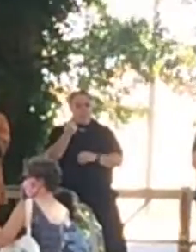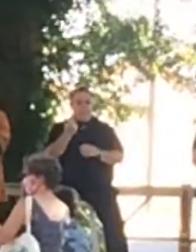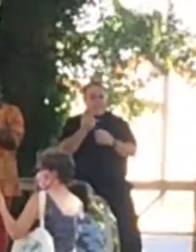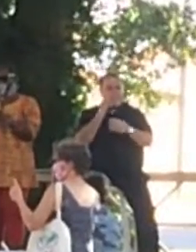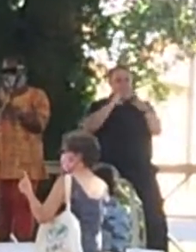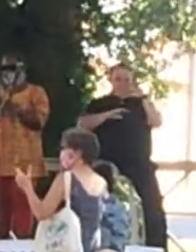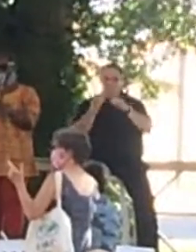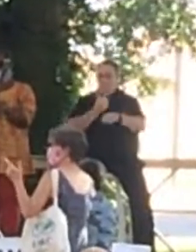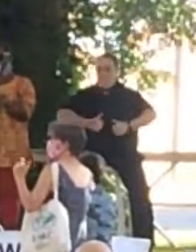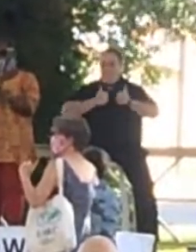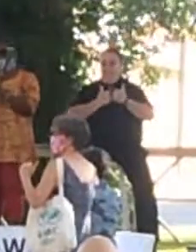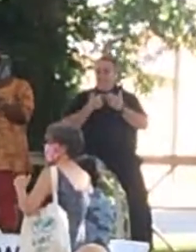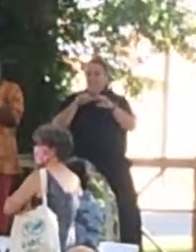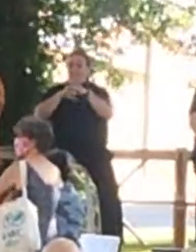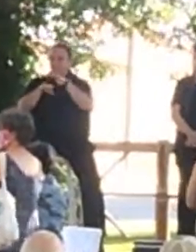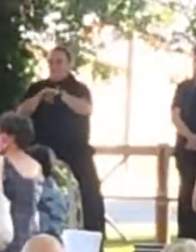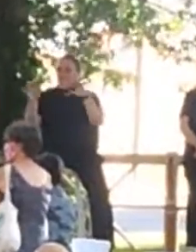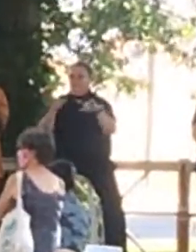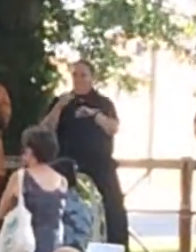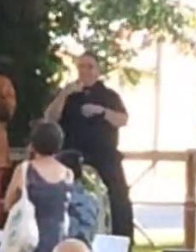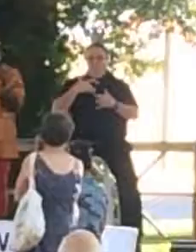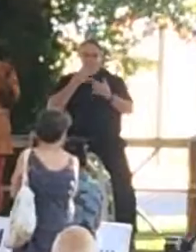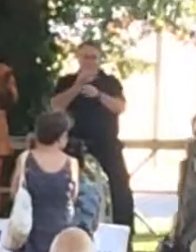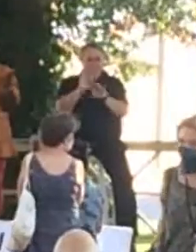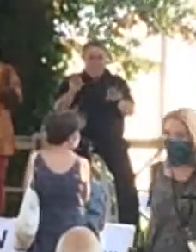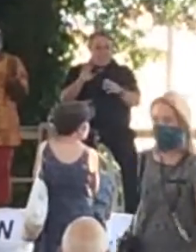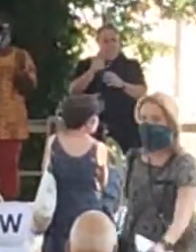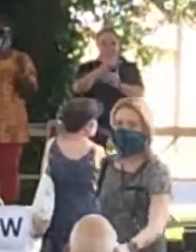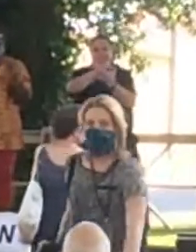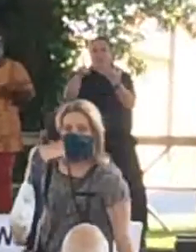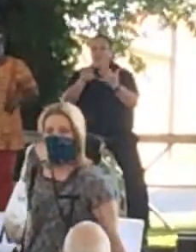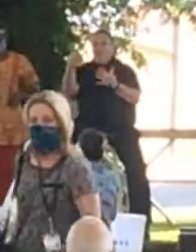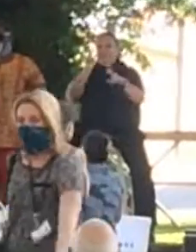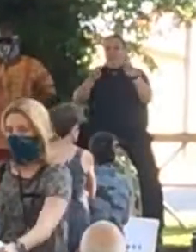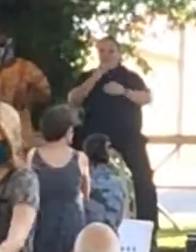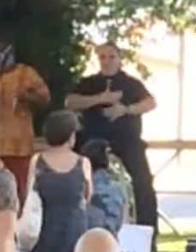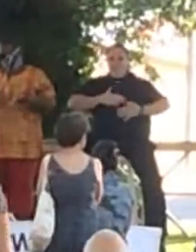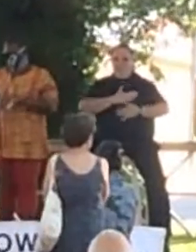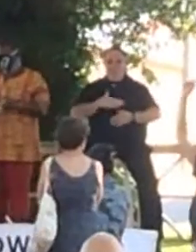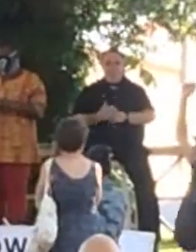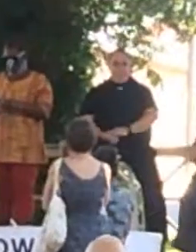live and access the same privileges and freedoms that others enjoy.